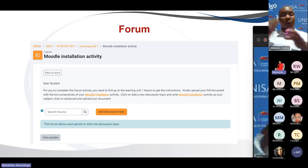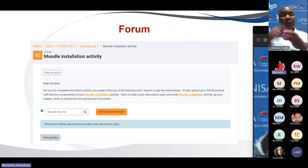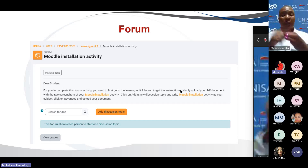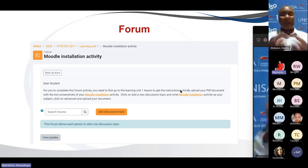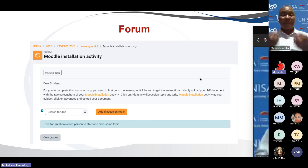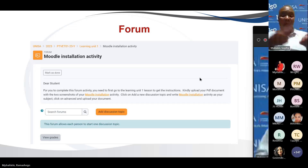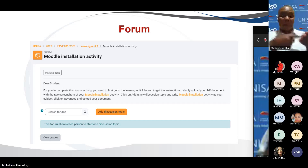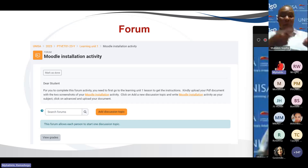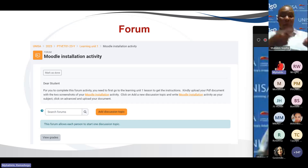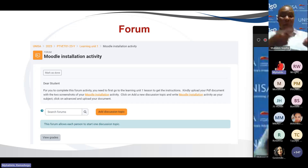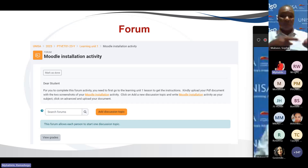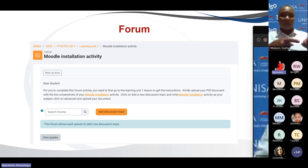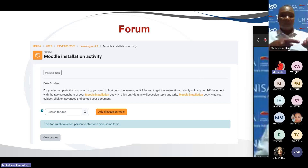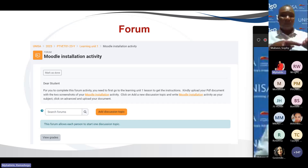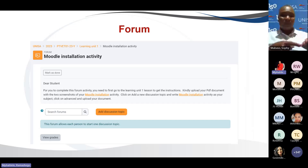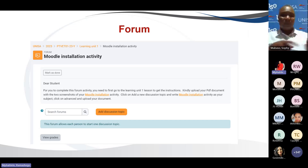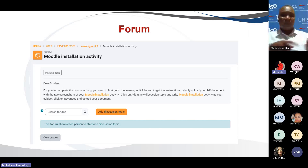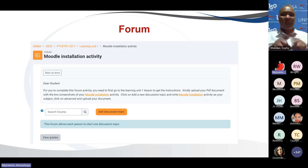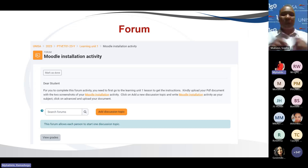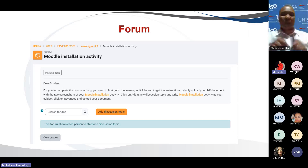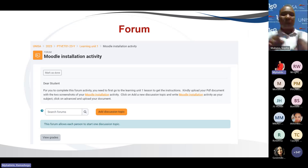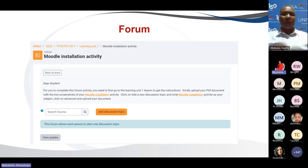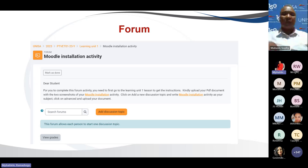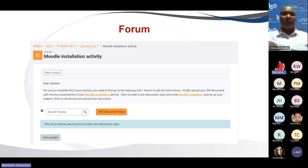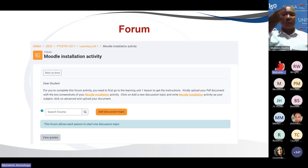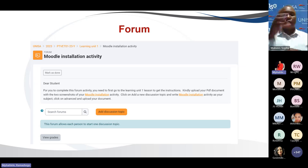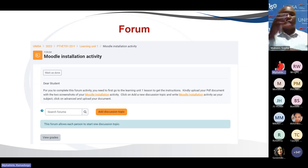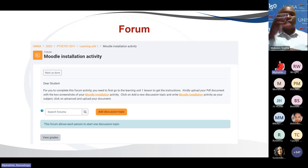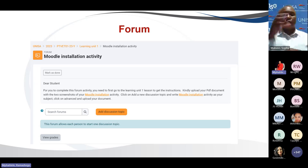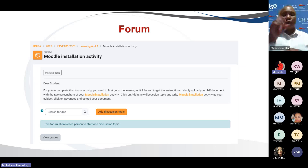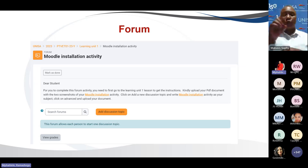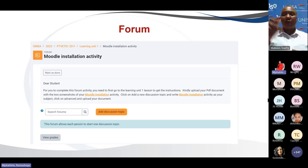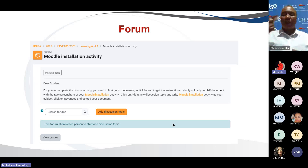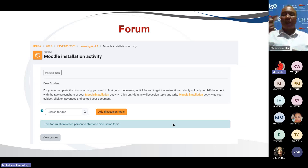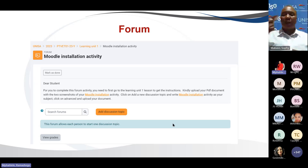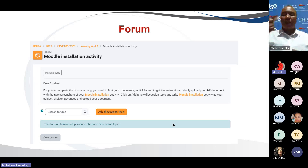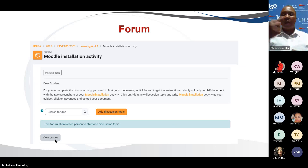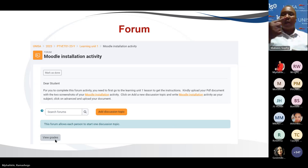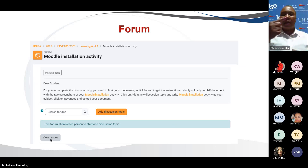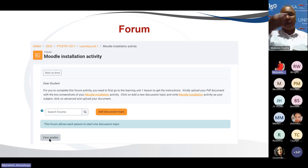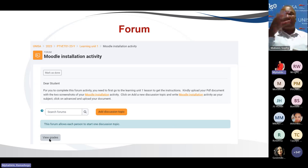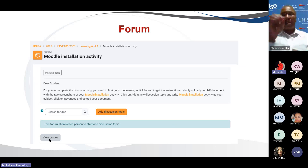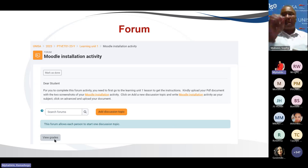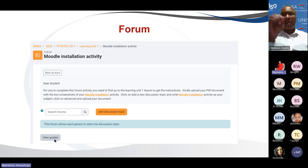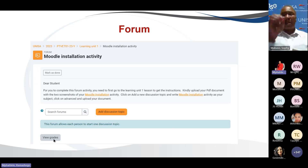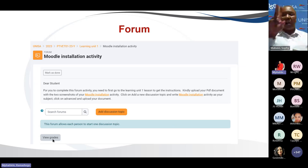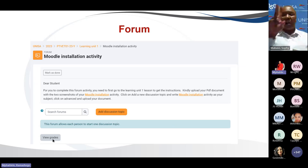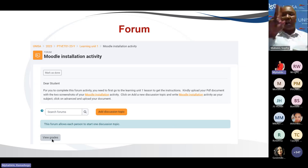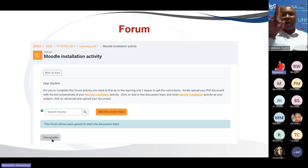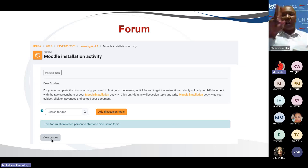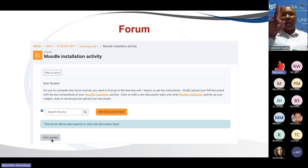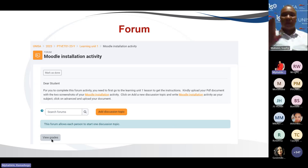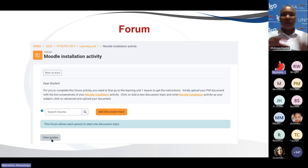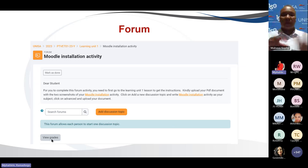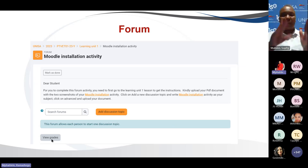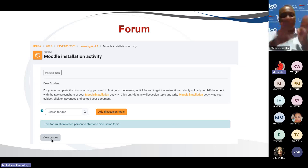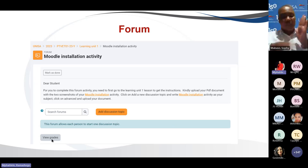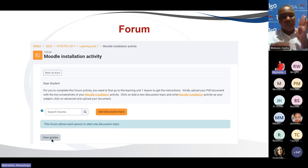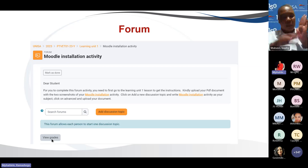like Dr. Gavenda has mentioned, if the forum is graded, down there you will see